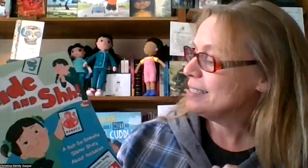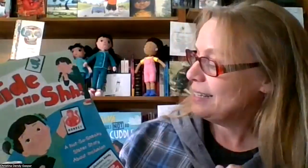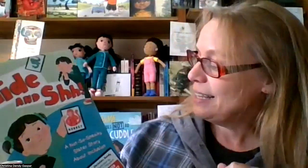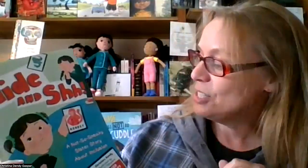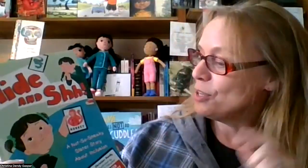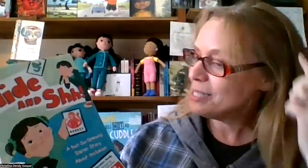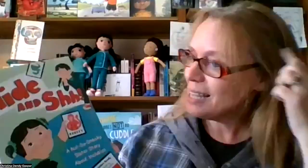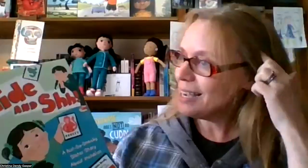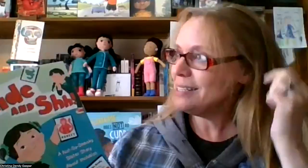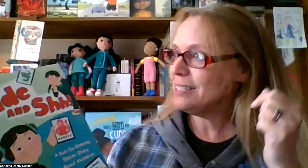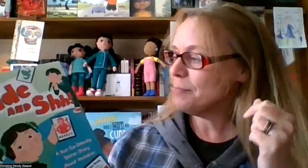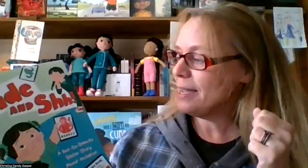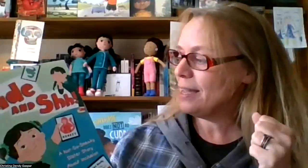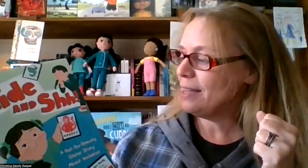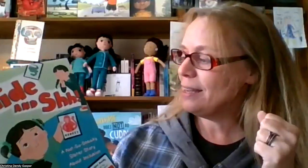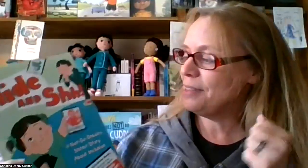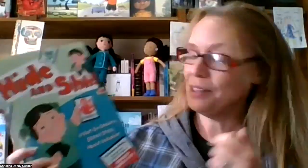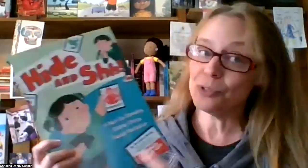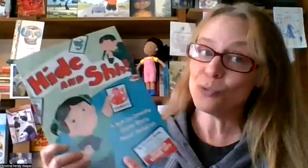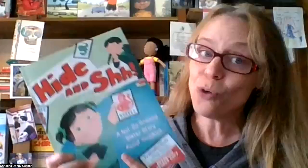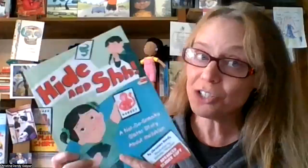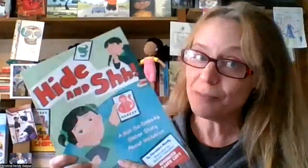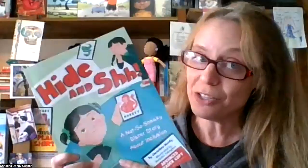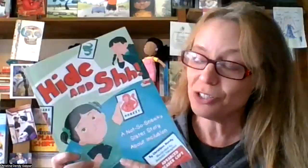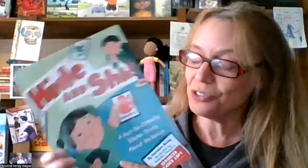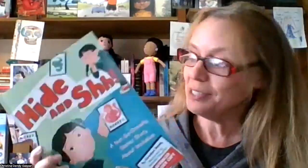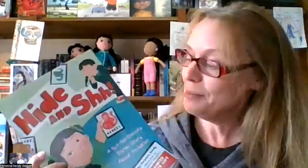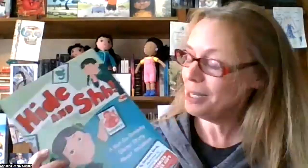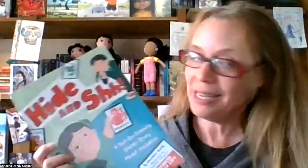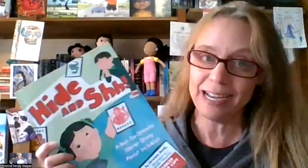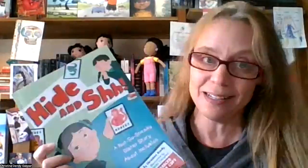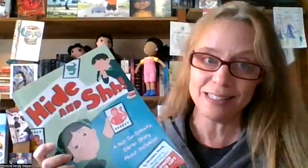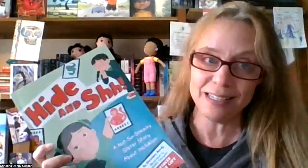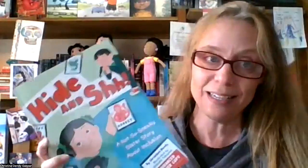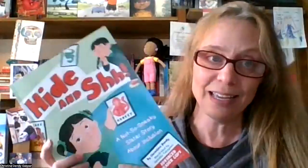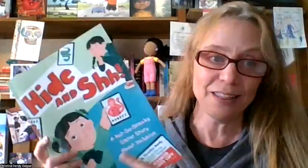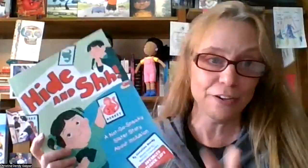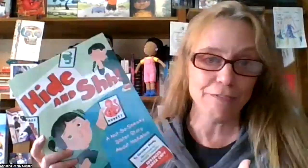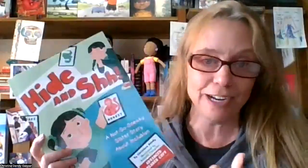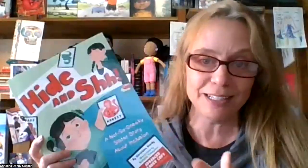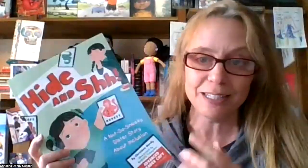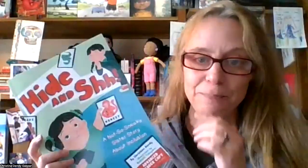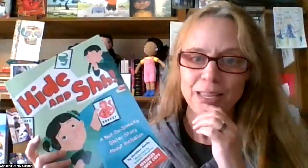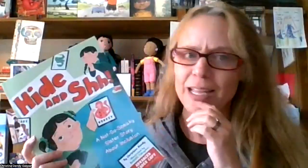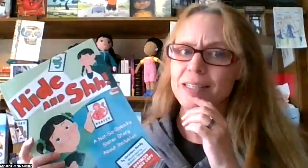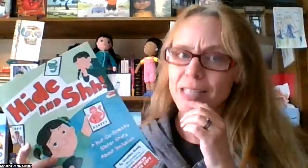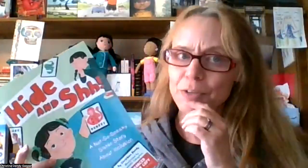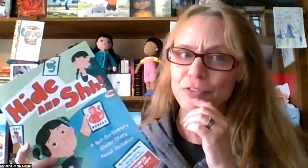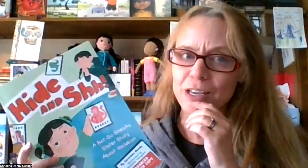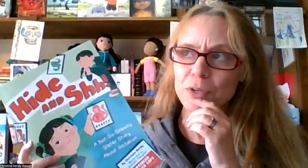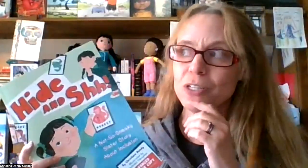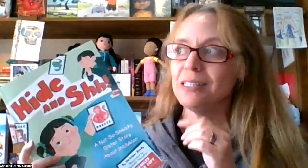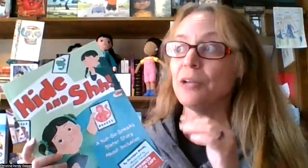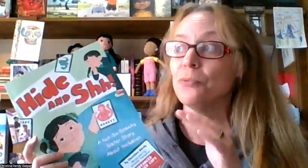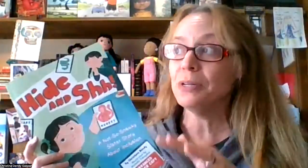And so there was that idea in my head. And then there was watching my children play hide and seek and their friends. And some